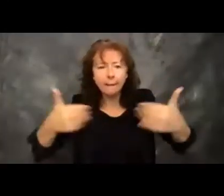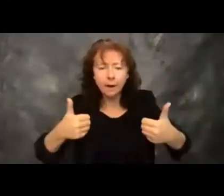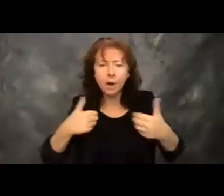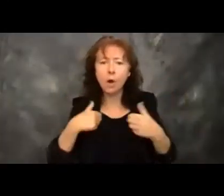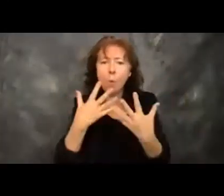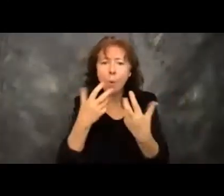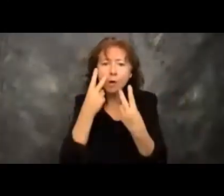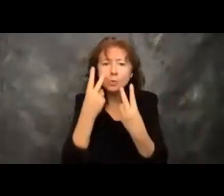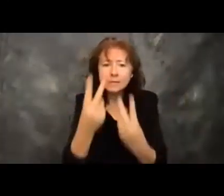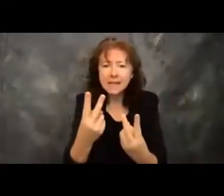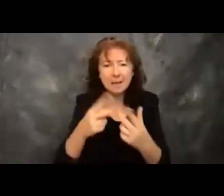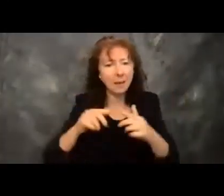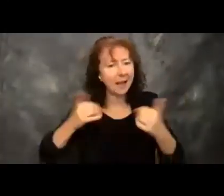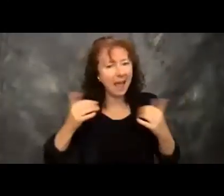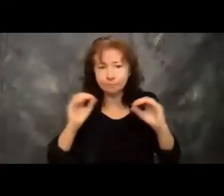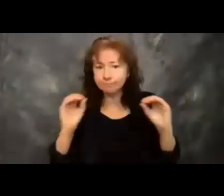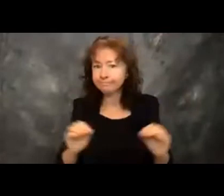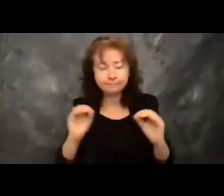have a